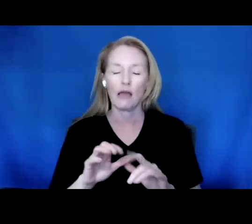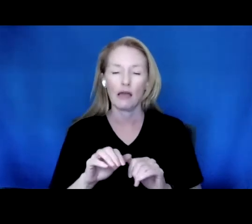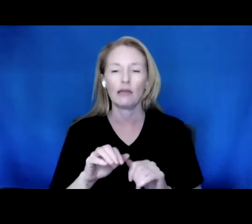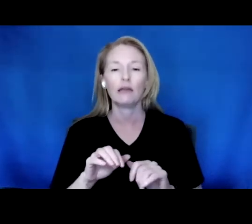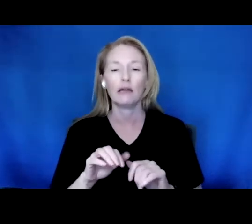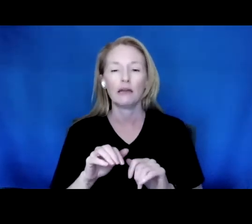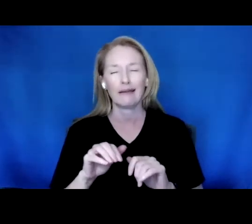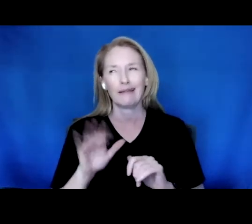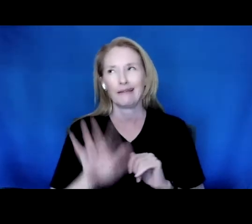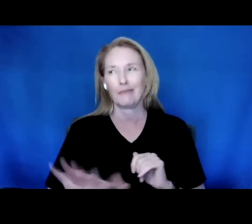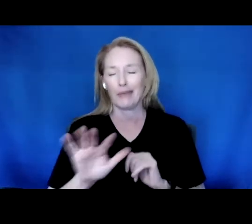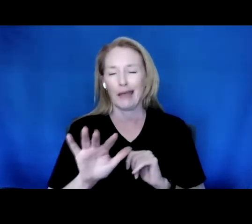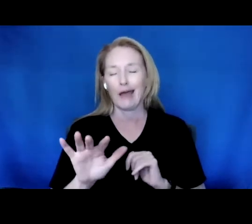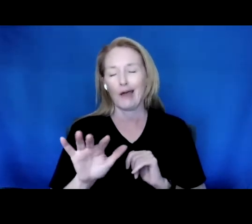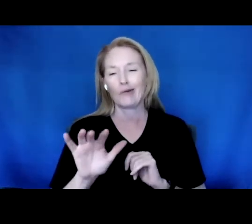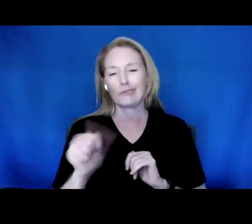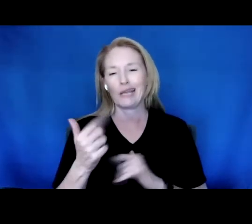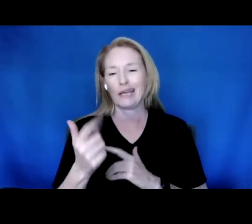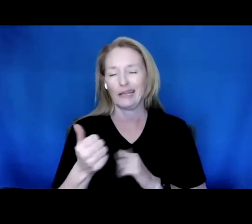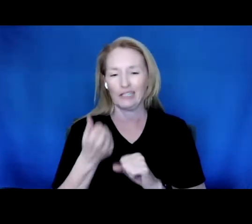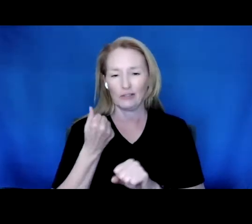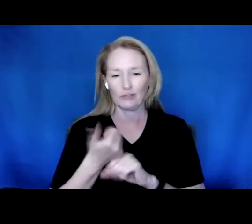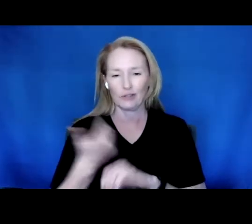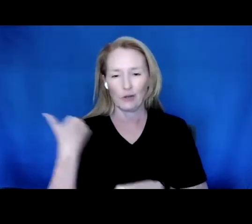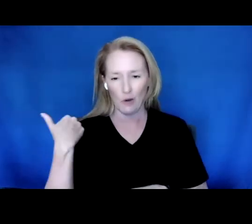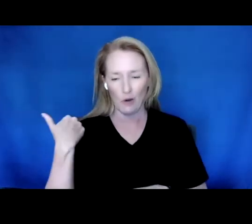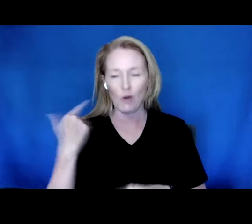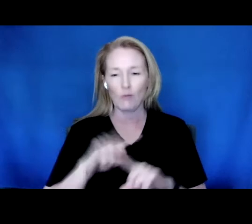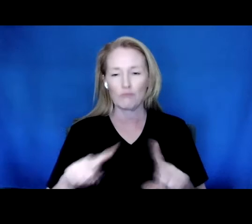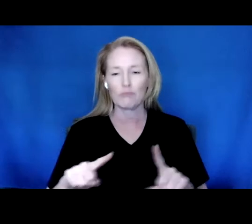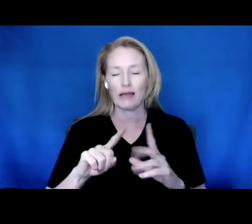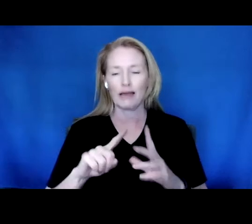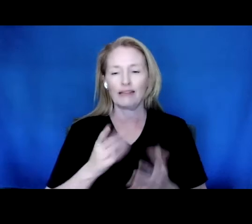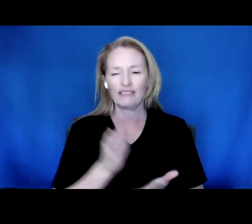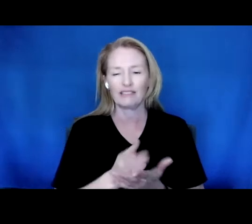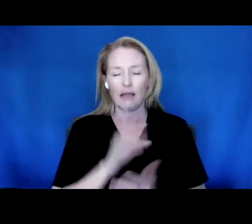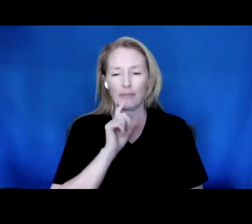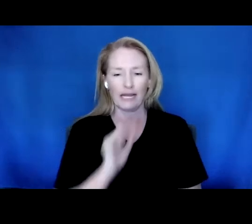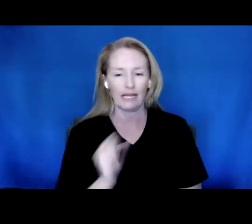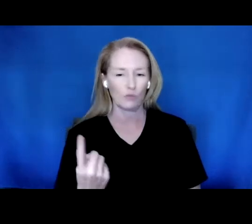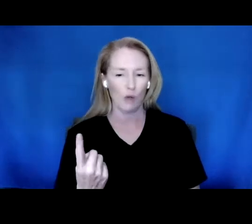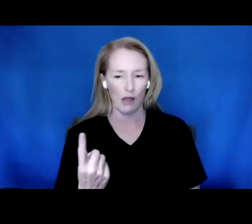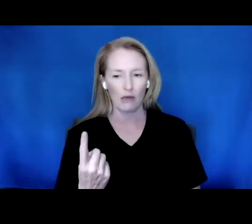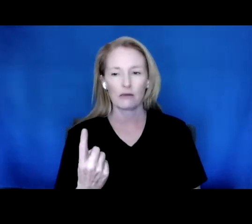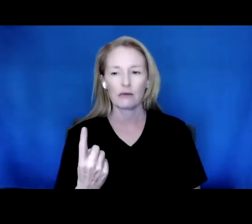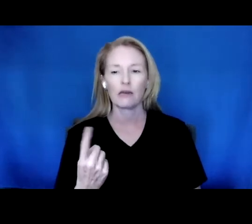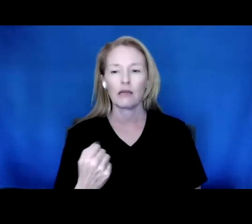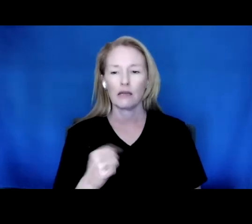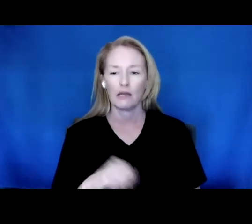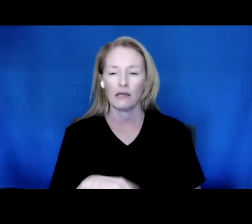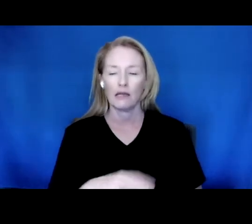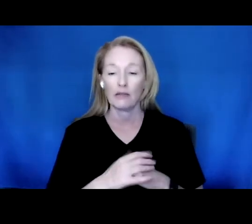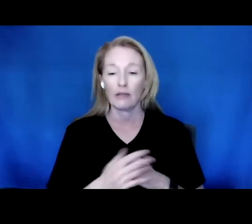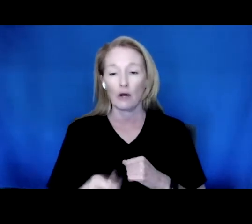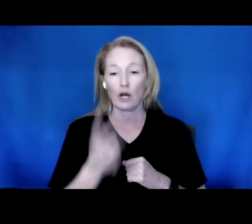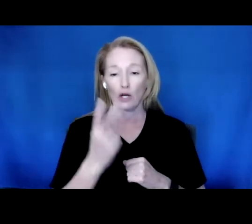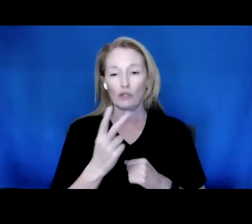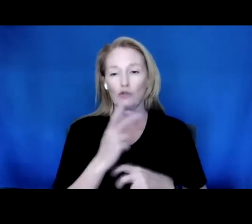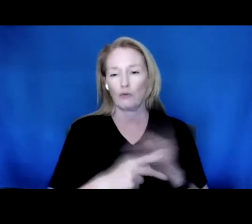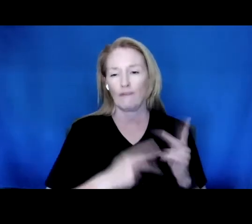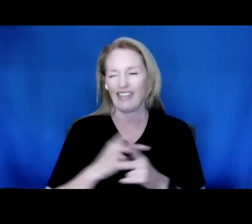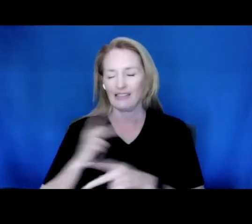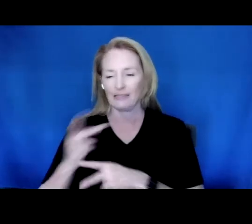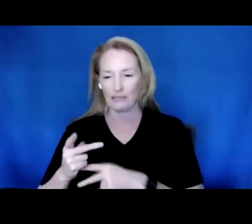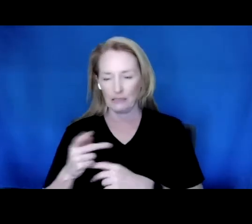it stopped at phase 1. And there are 2 phases to this analysis, where arguably the second phase is actually the